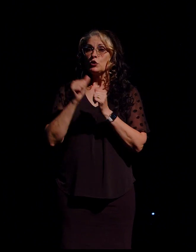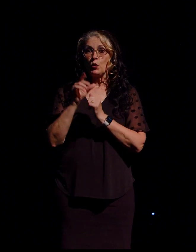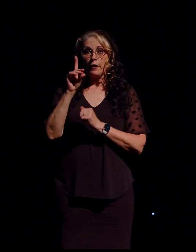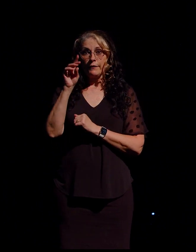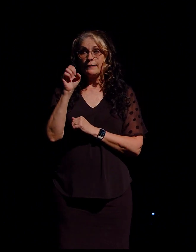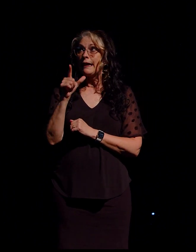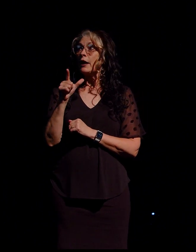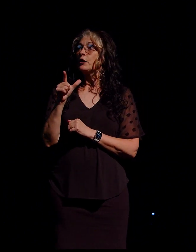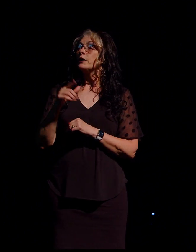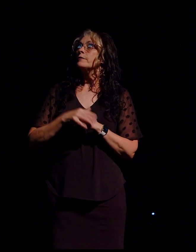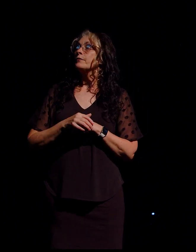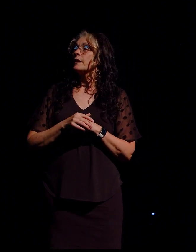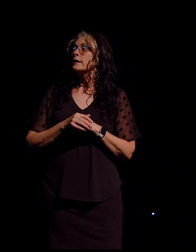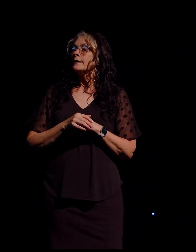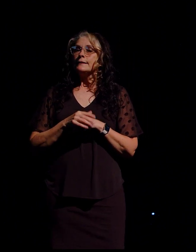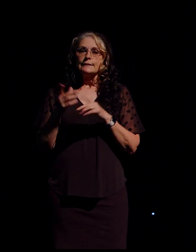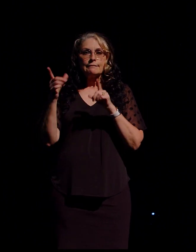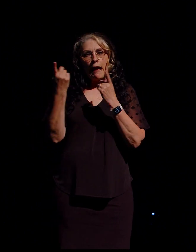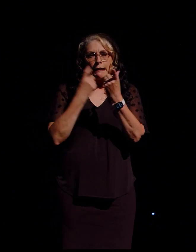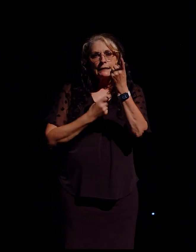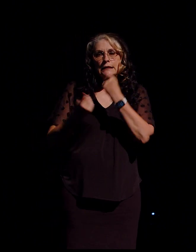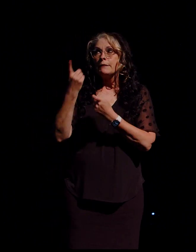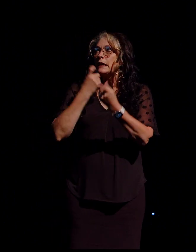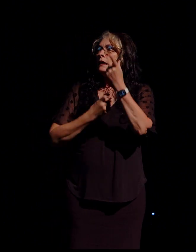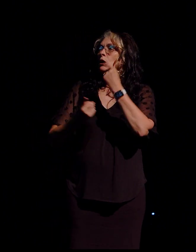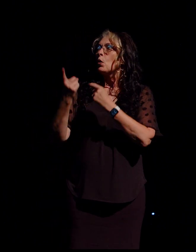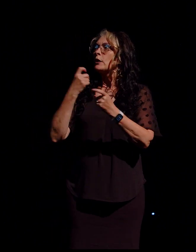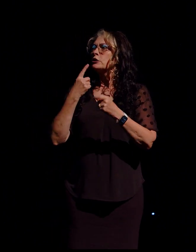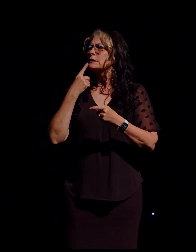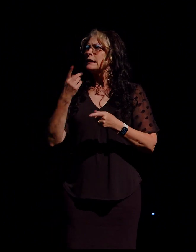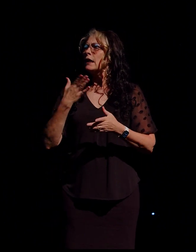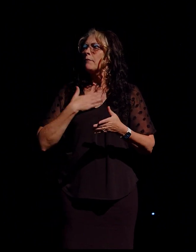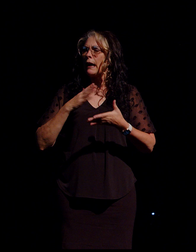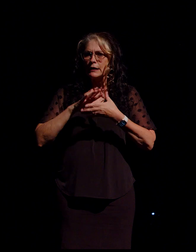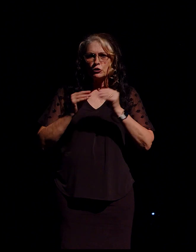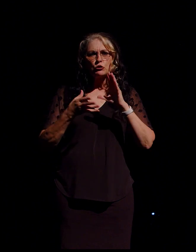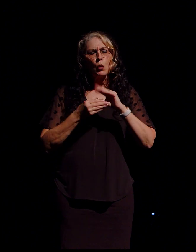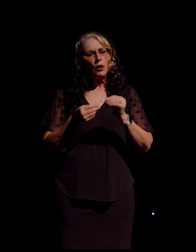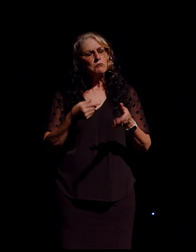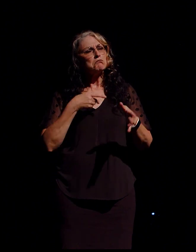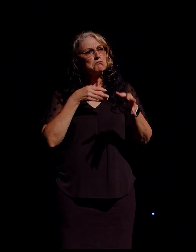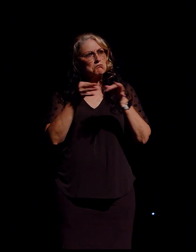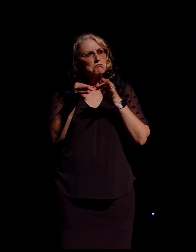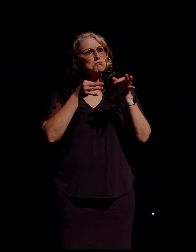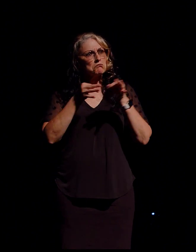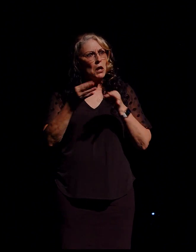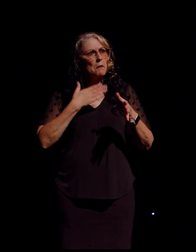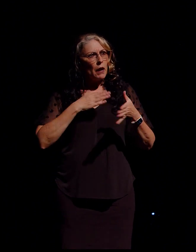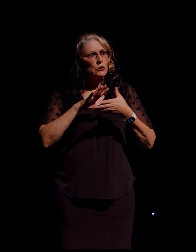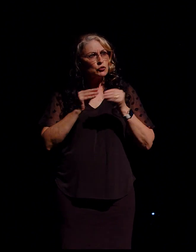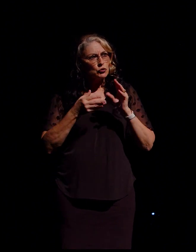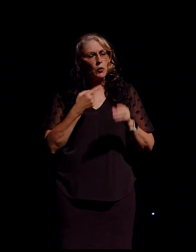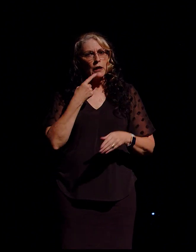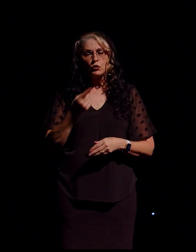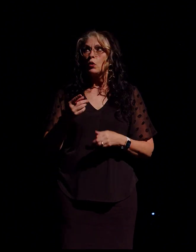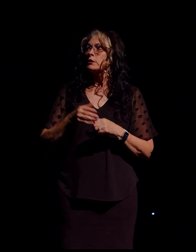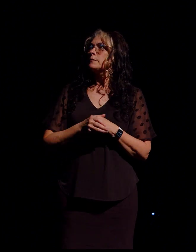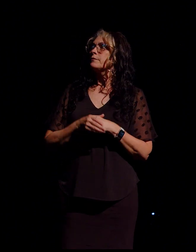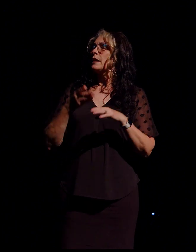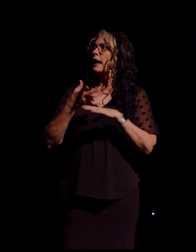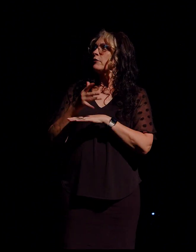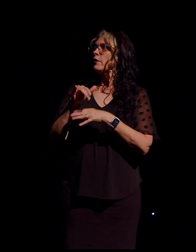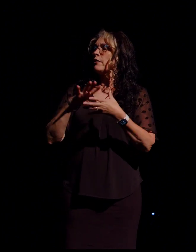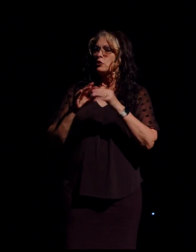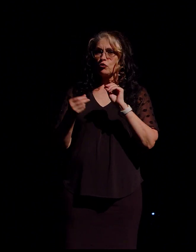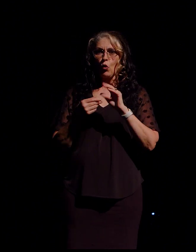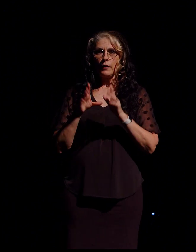had lunch with Daniel. He wanted to pick my brain on some things. He asked me to tell him my story, so I did. And after the story,